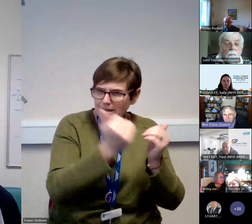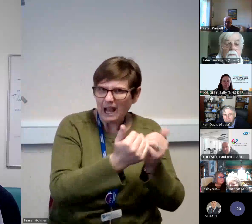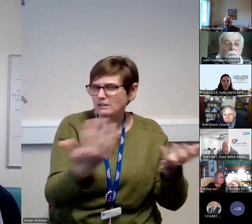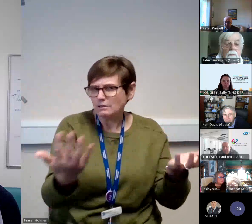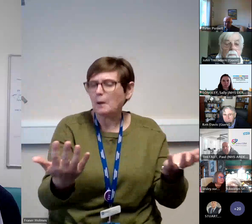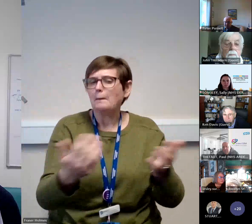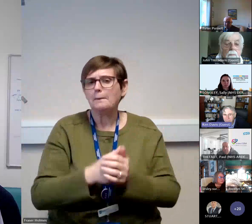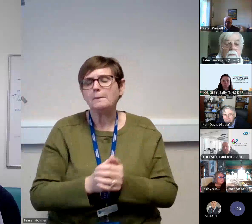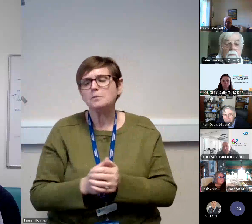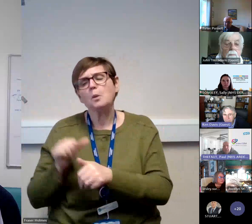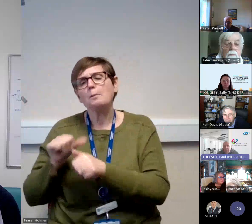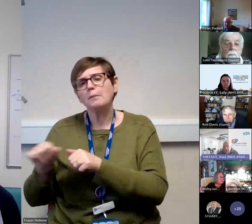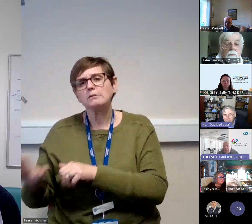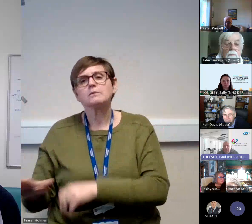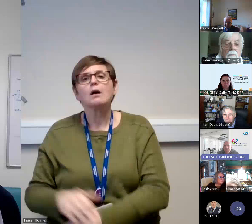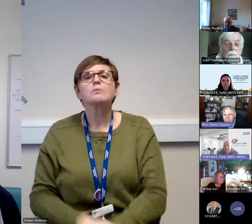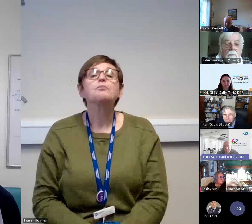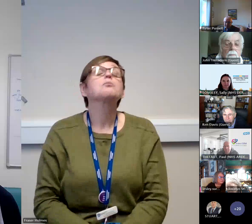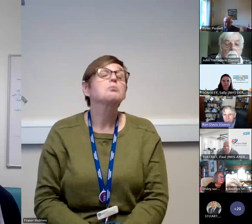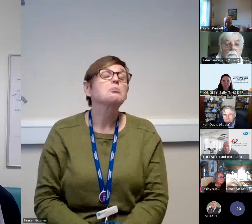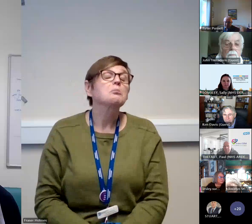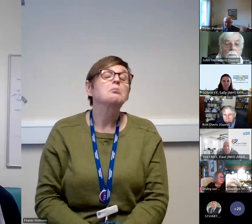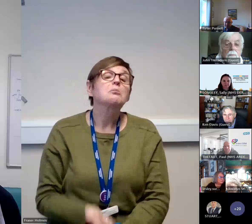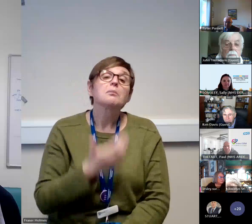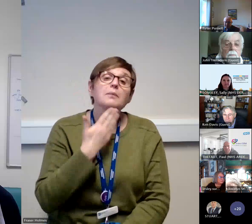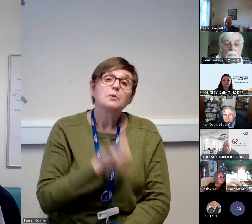example. Okay, thank you.